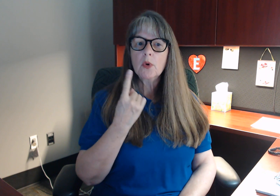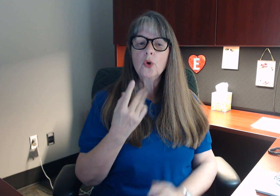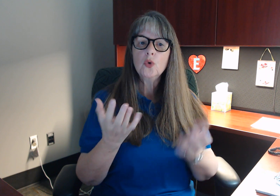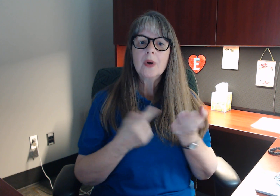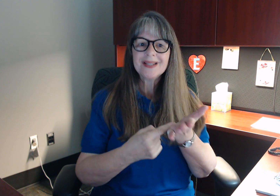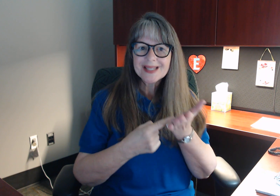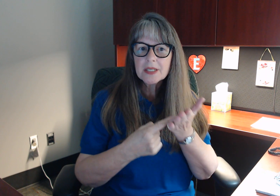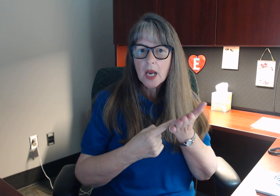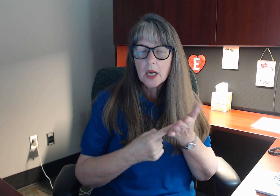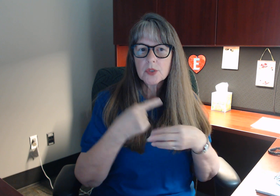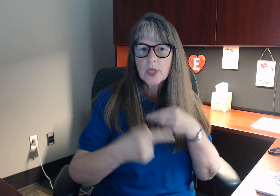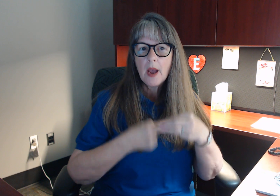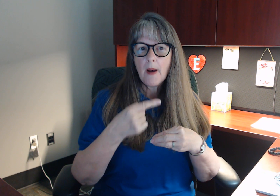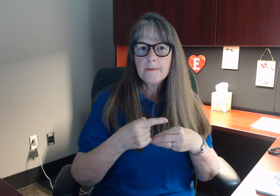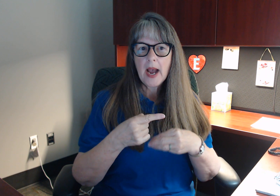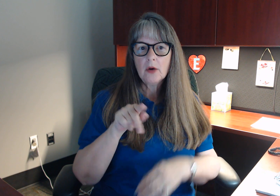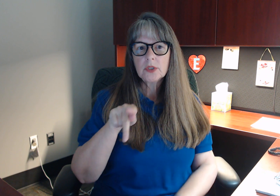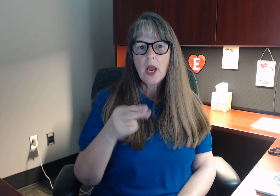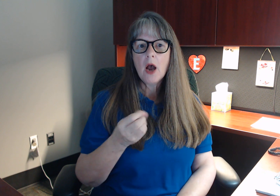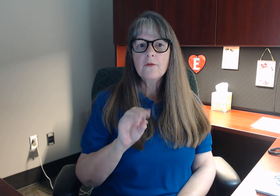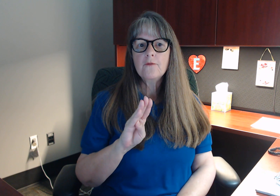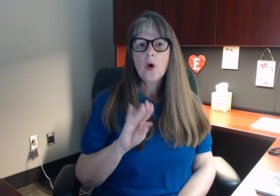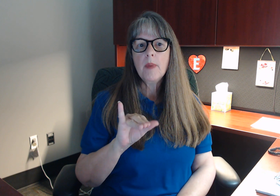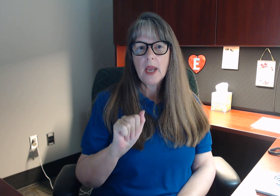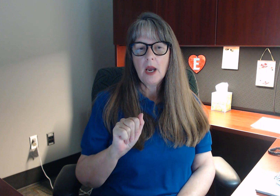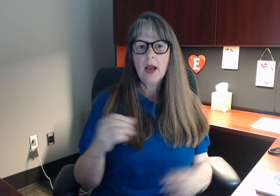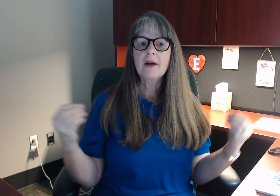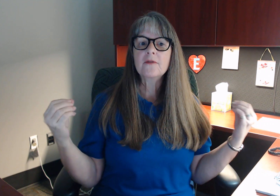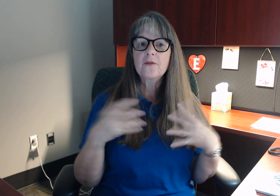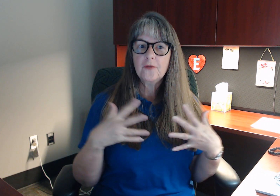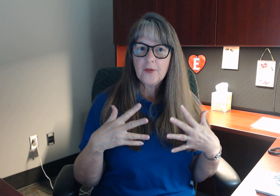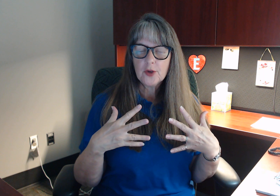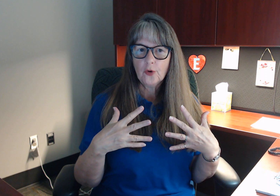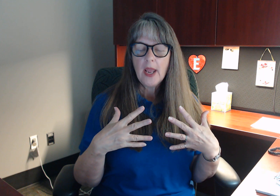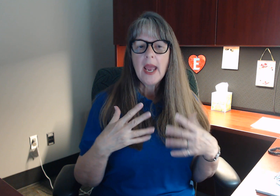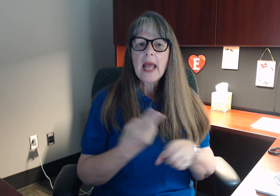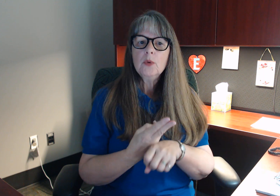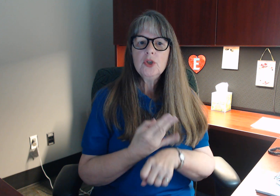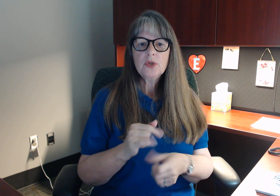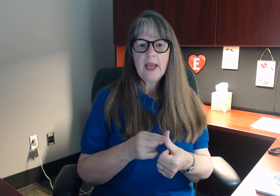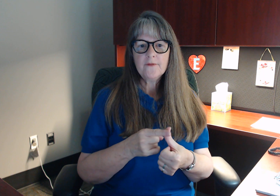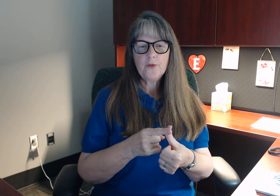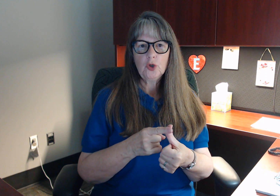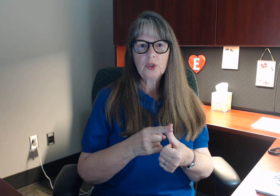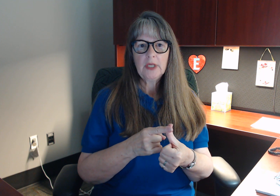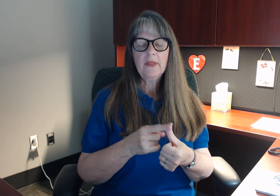or you want to discuss about a phobia, a fear. And I would use that first, and then you